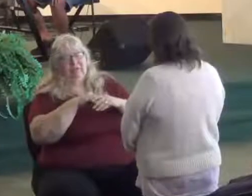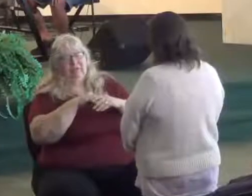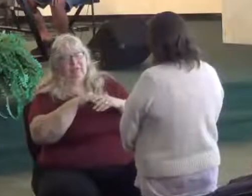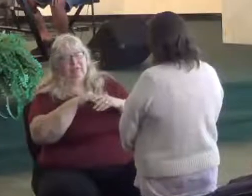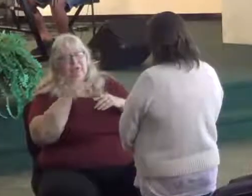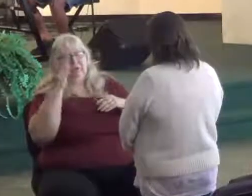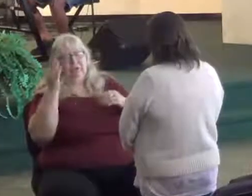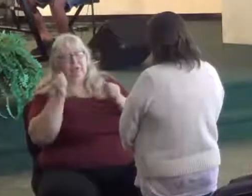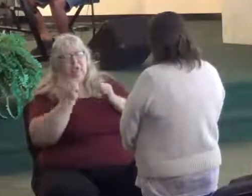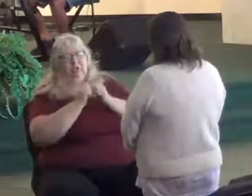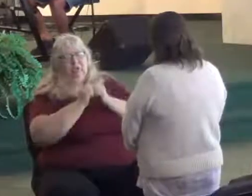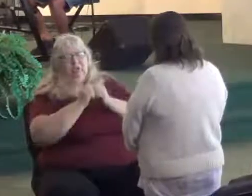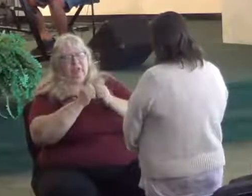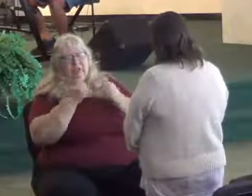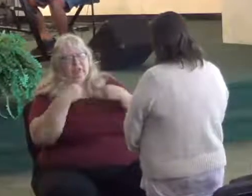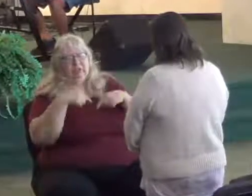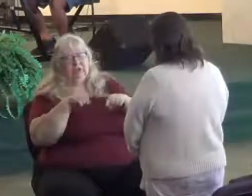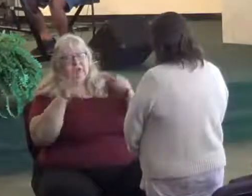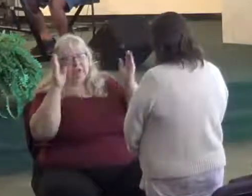You're with us in the storm.